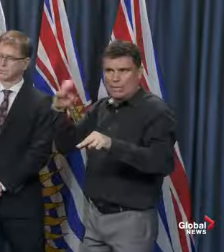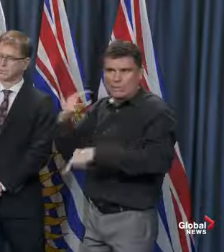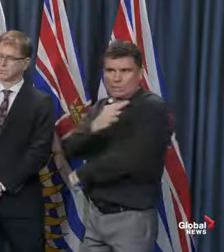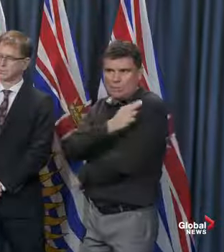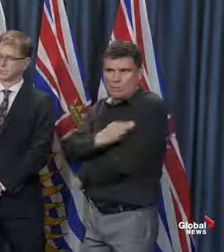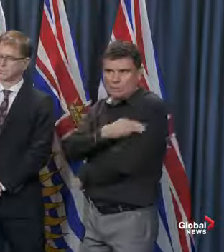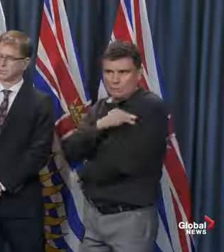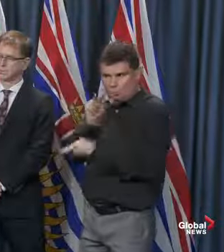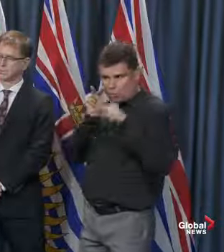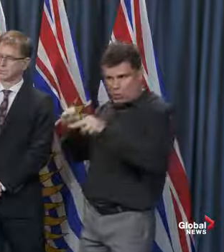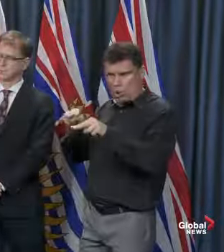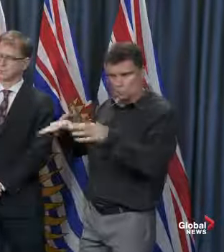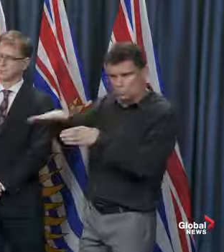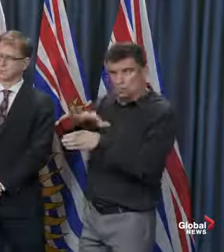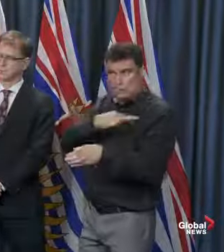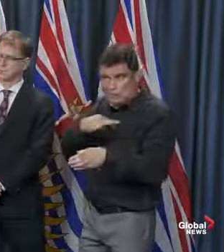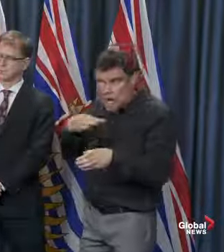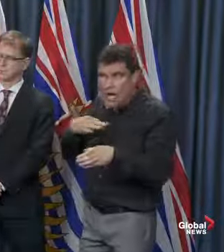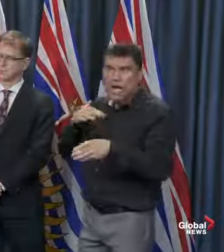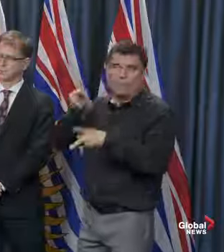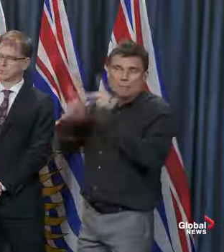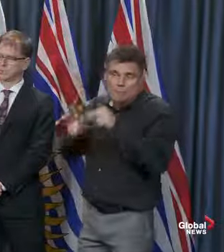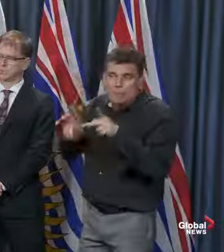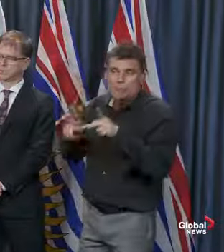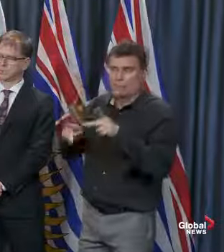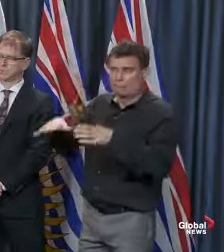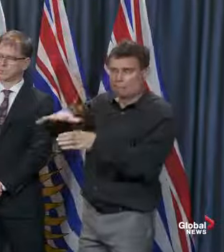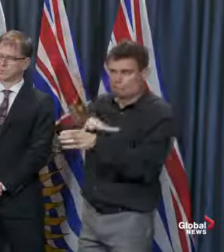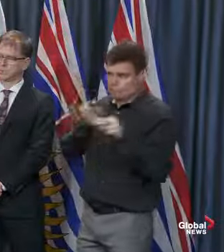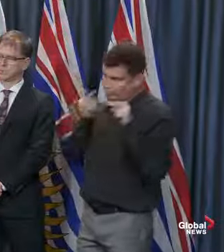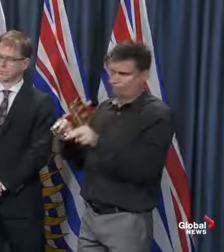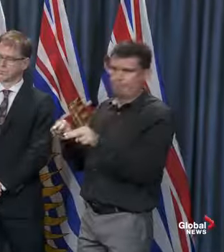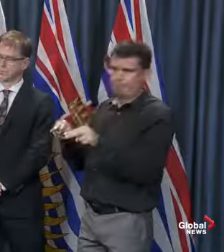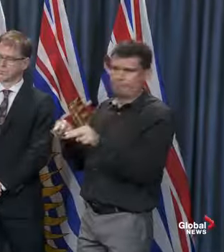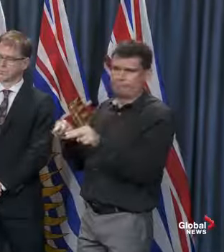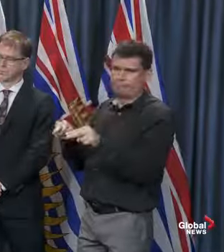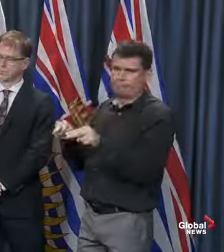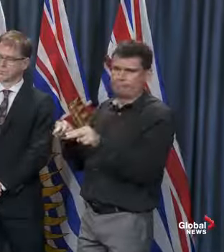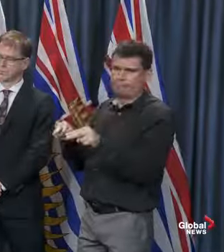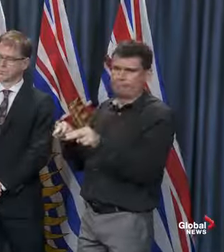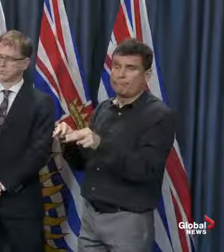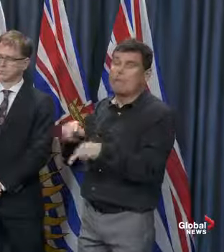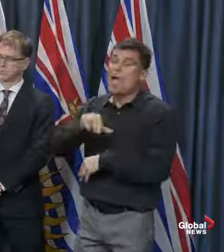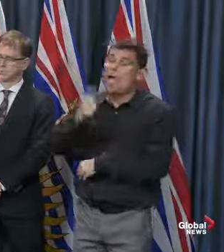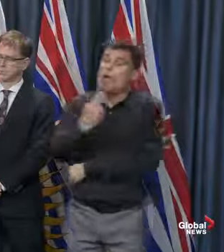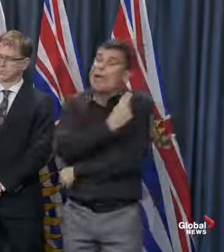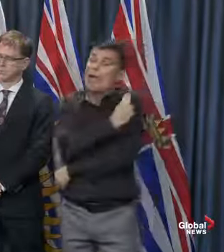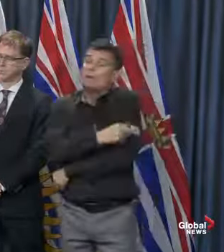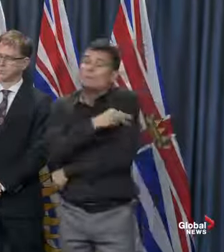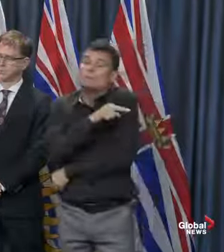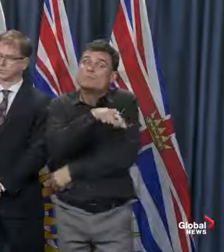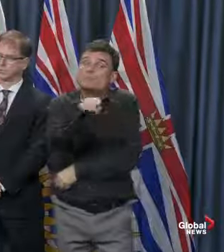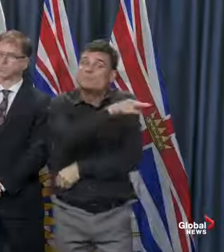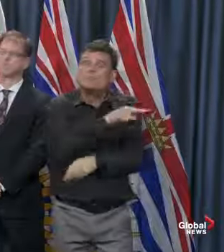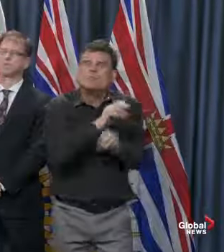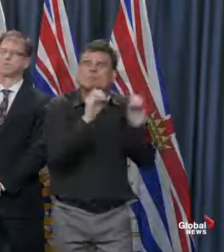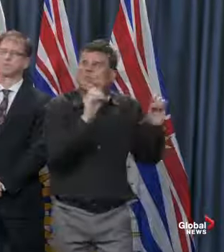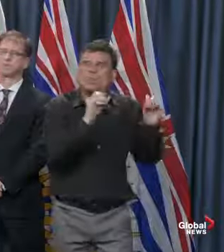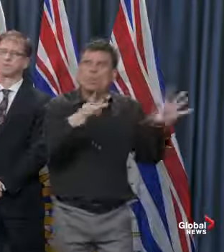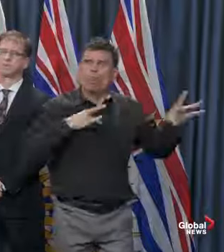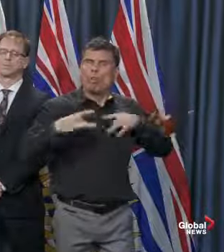any evidence of transmission within other hospitals, but in Lionsgate they are on a different outbreak footing because of that.